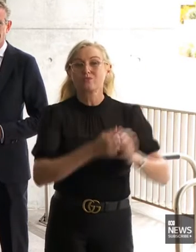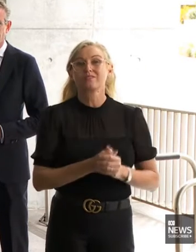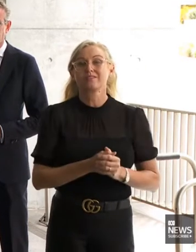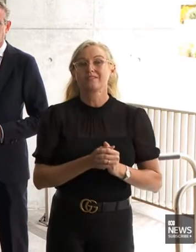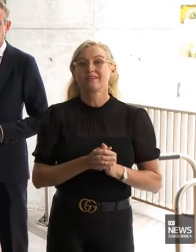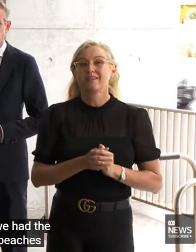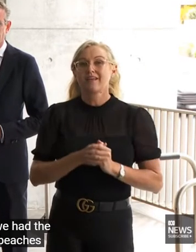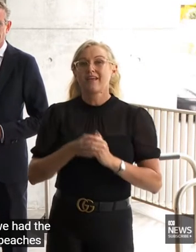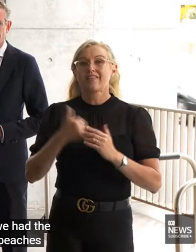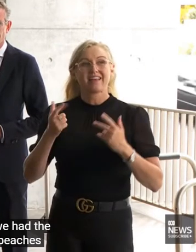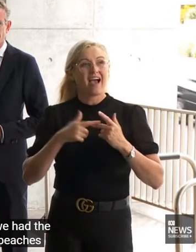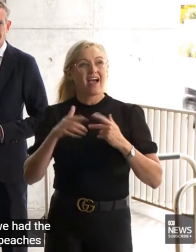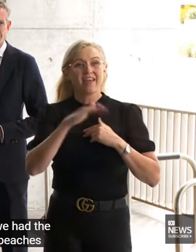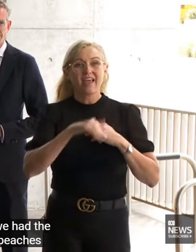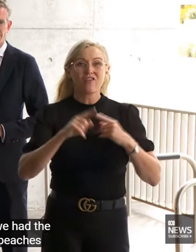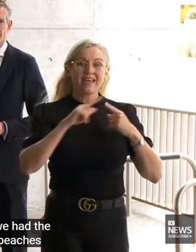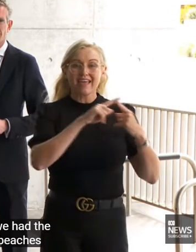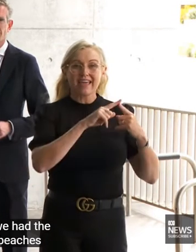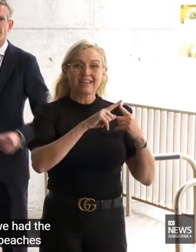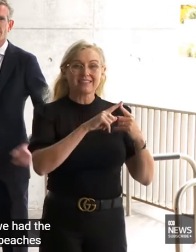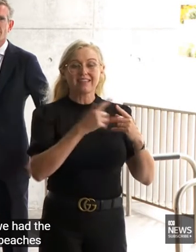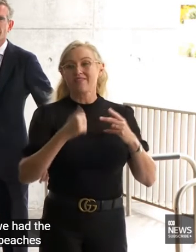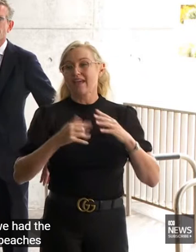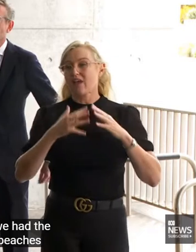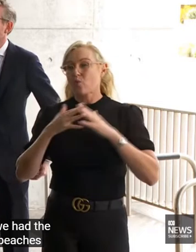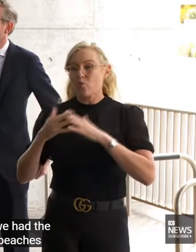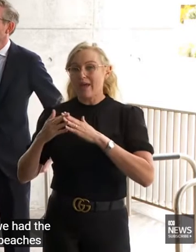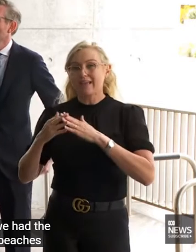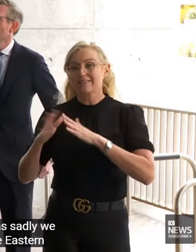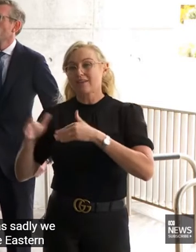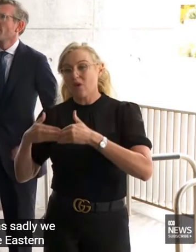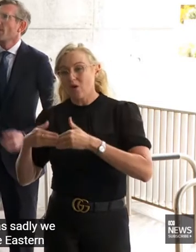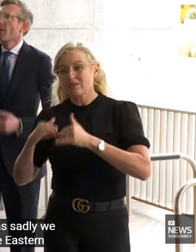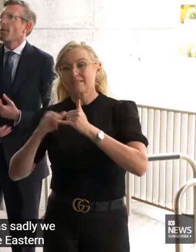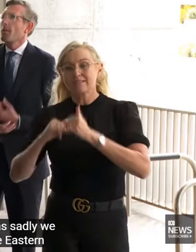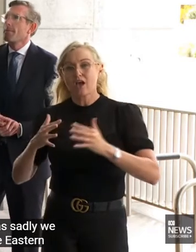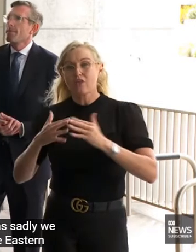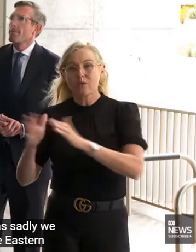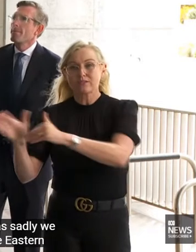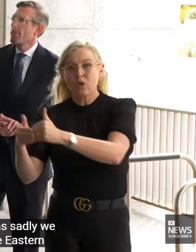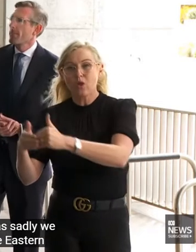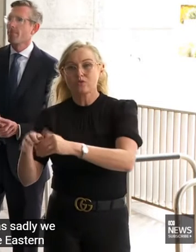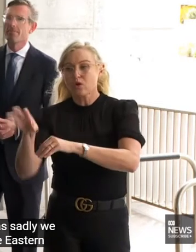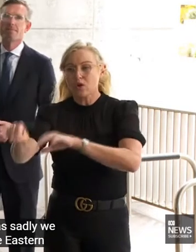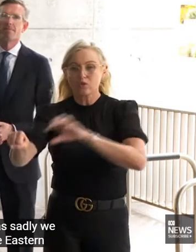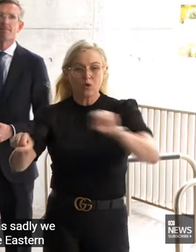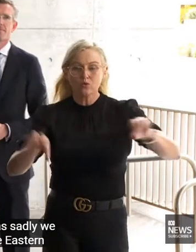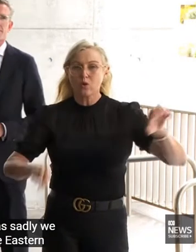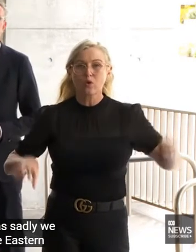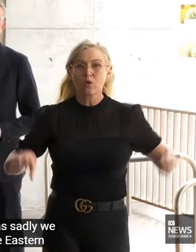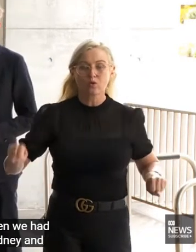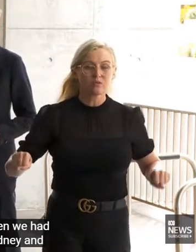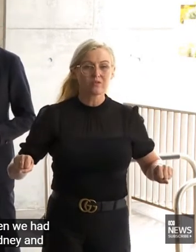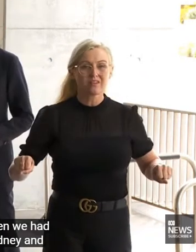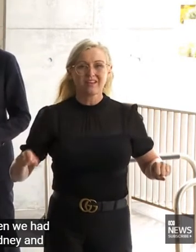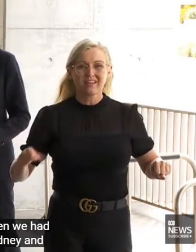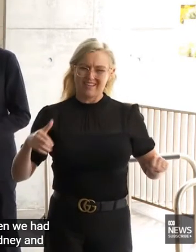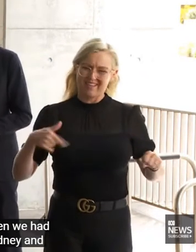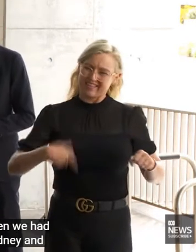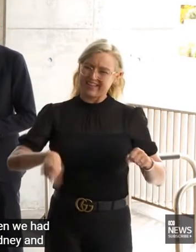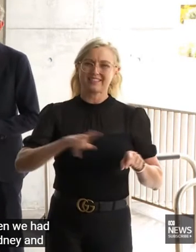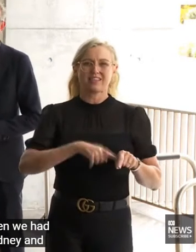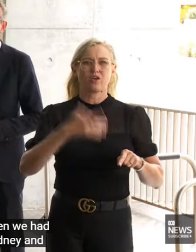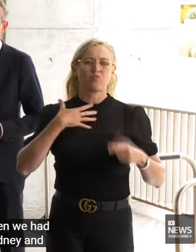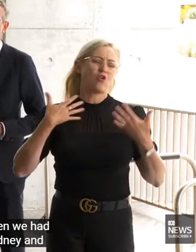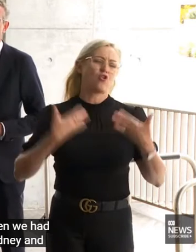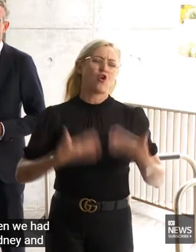eastern suburbs locked down. Then we had parts of Western Sydney and southwestern Sydney locked down. We actually need a break. And we need people, as the Premier has